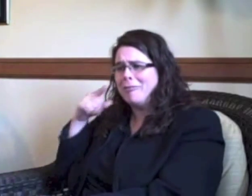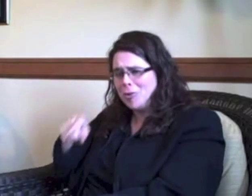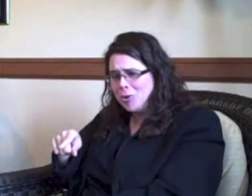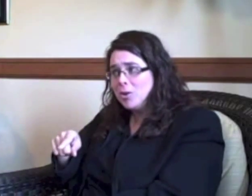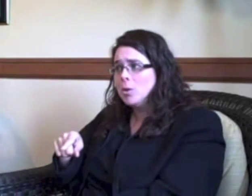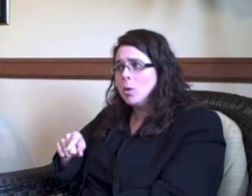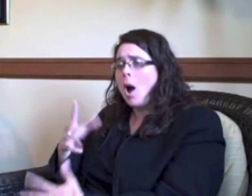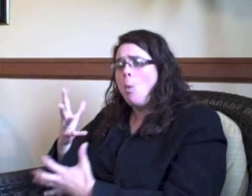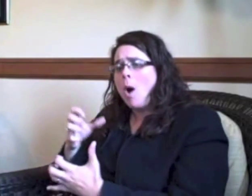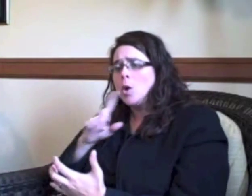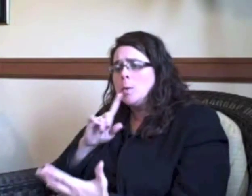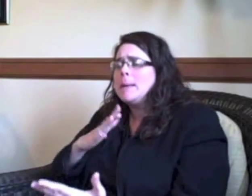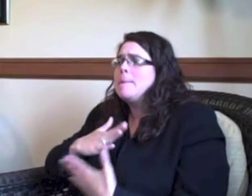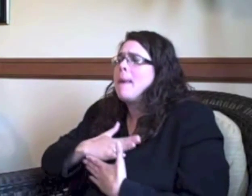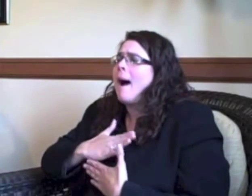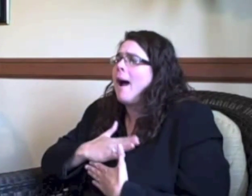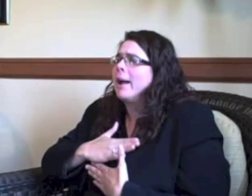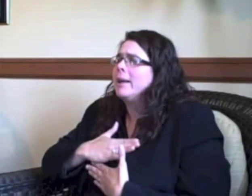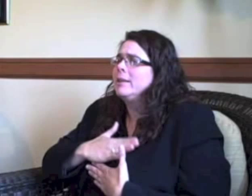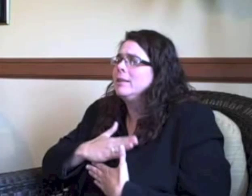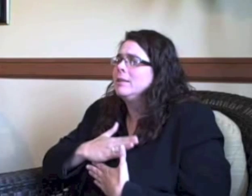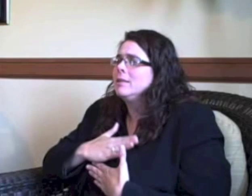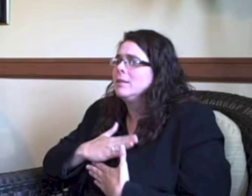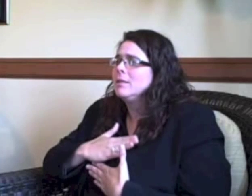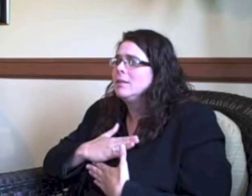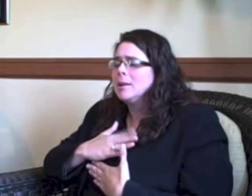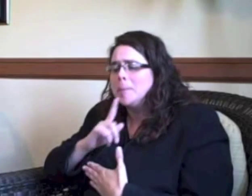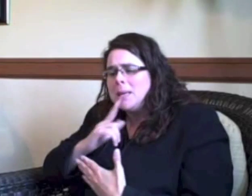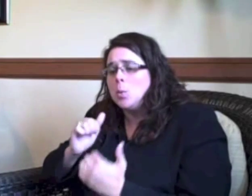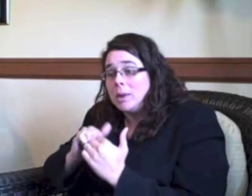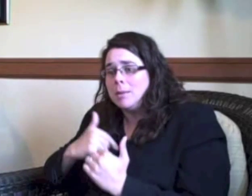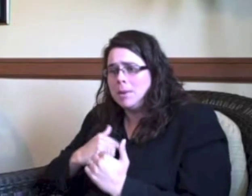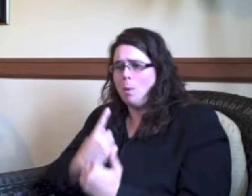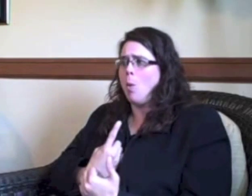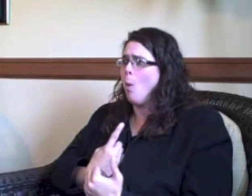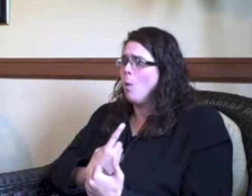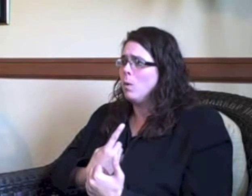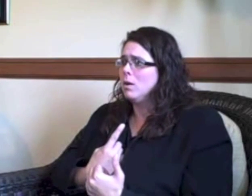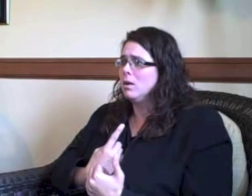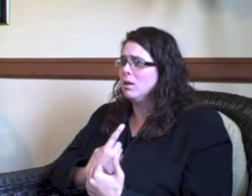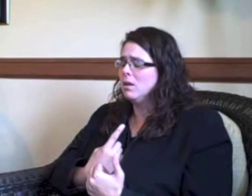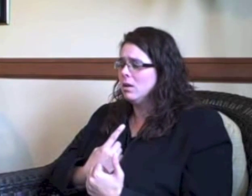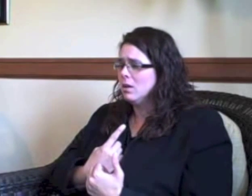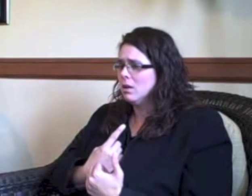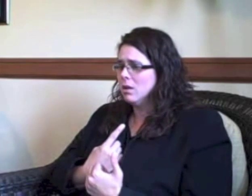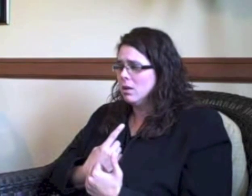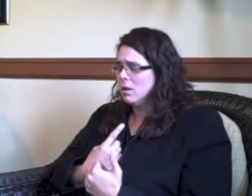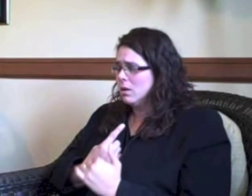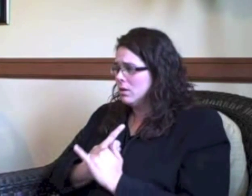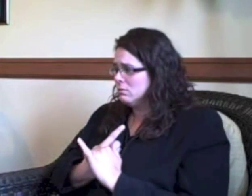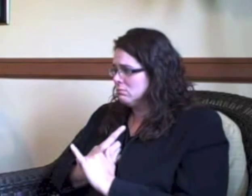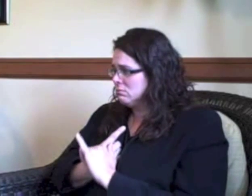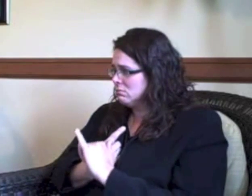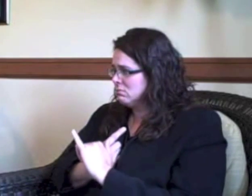he had planned for me all along, and that that was for me, and that that was my vocation, and for me